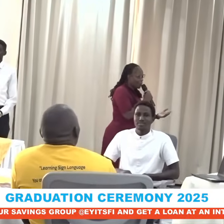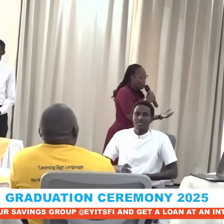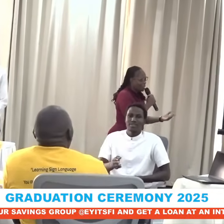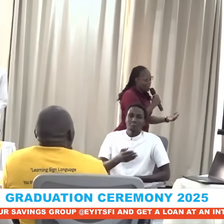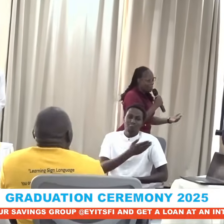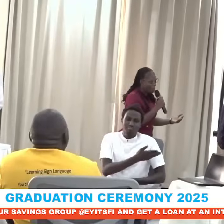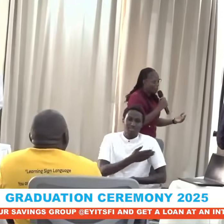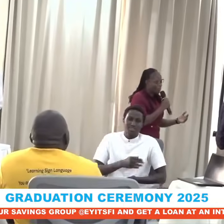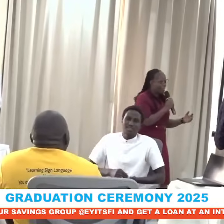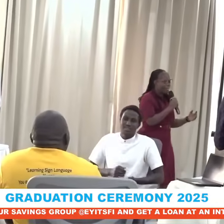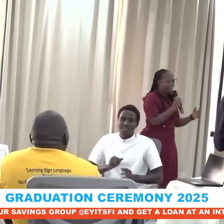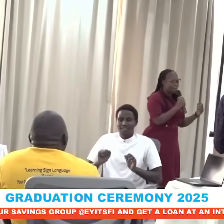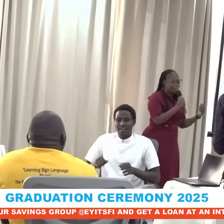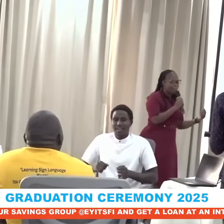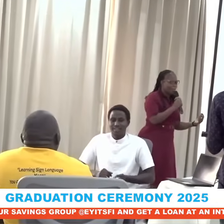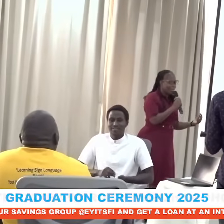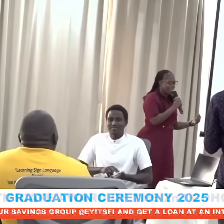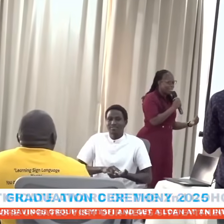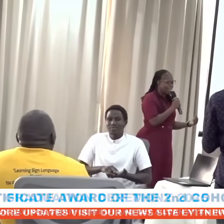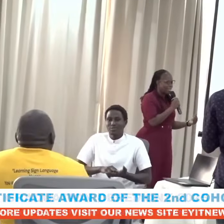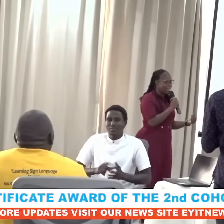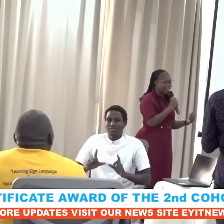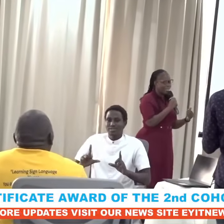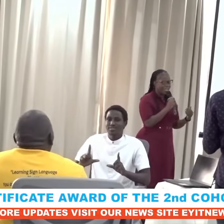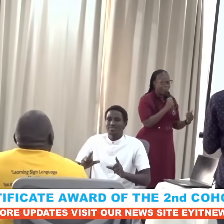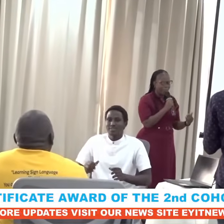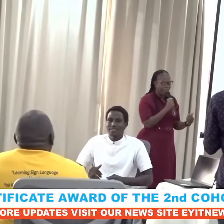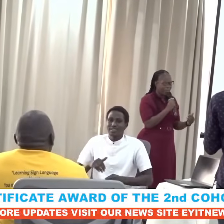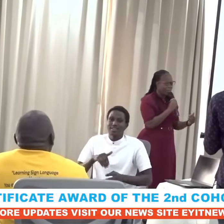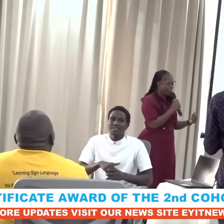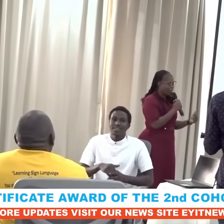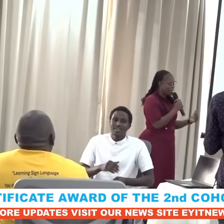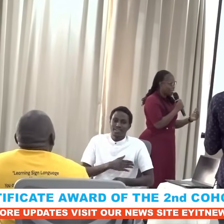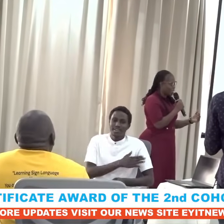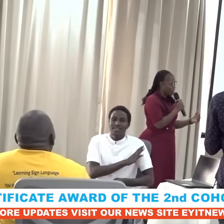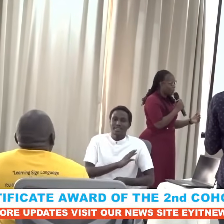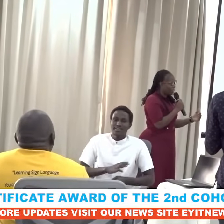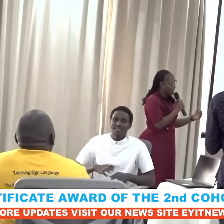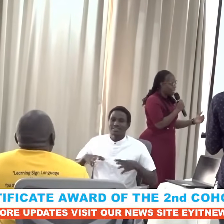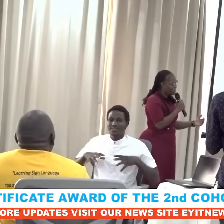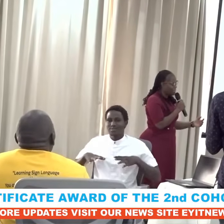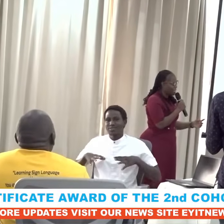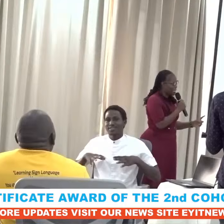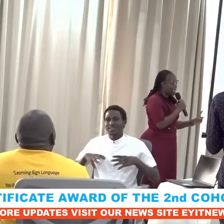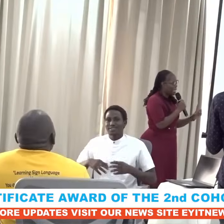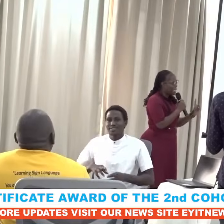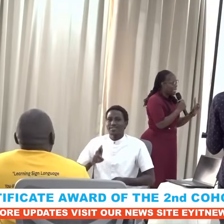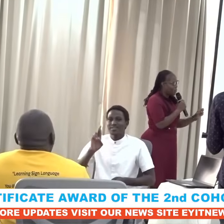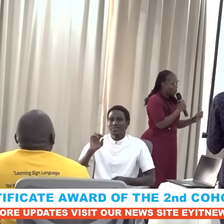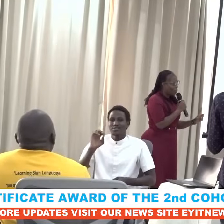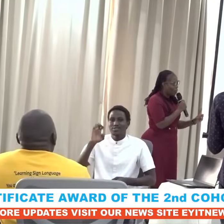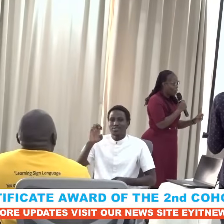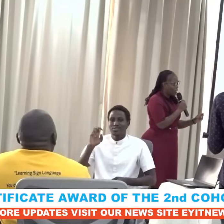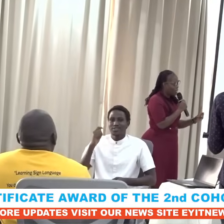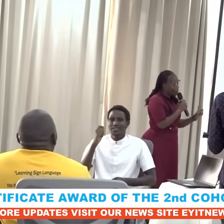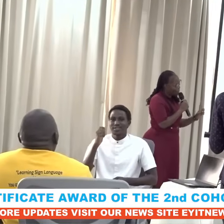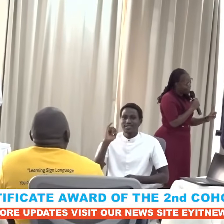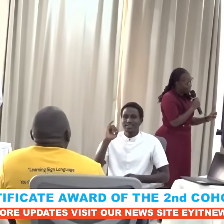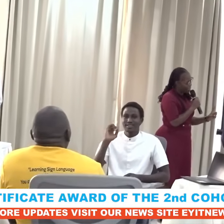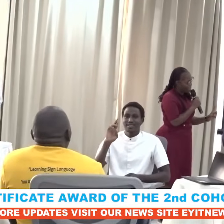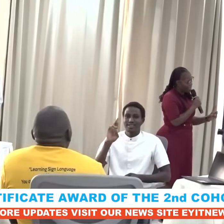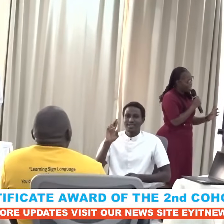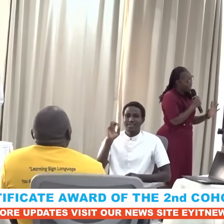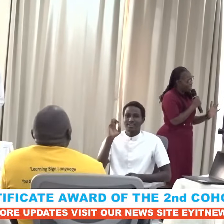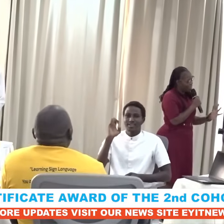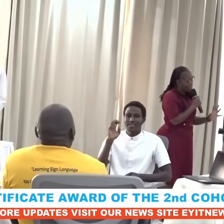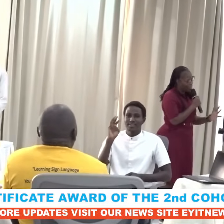excuse me. I'm just requesting that the academic registrar, the Dean of Students, and DVC, in one word, in one